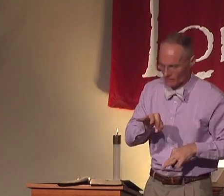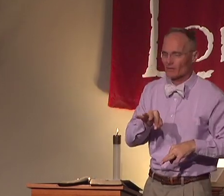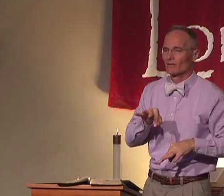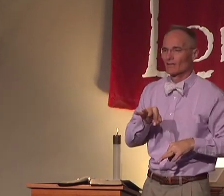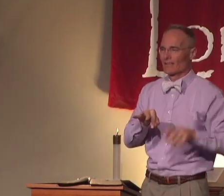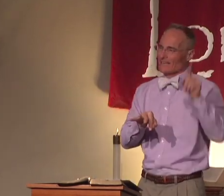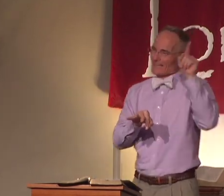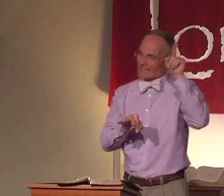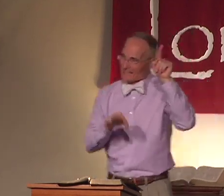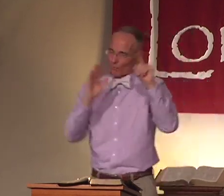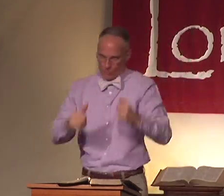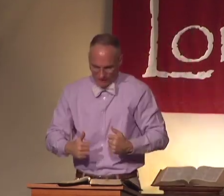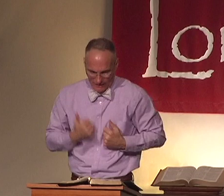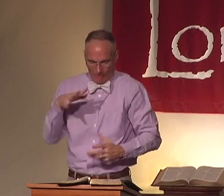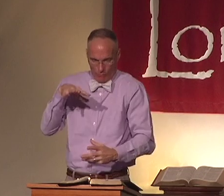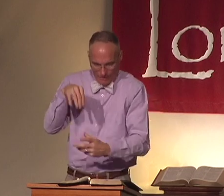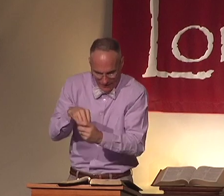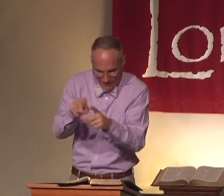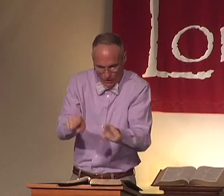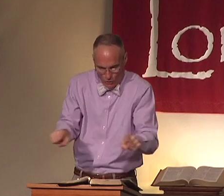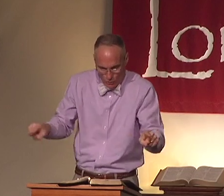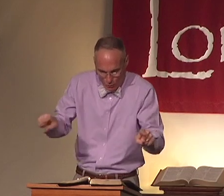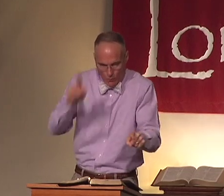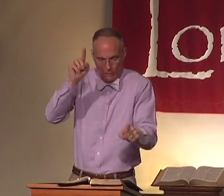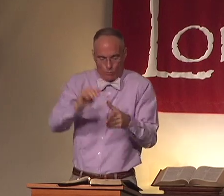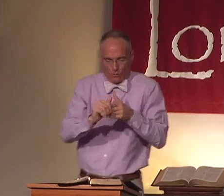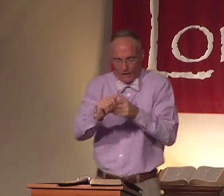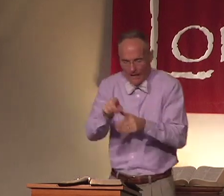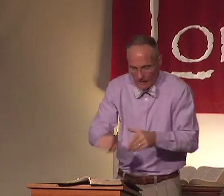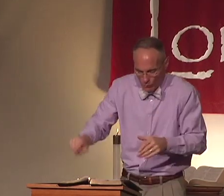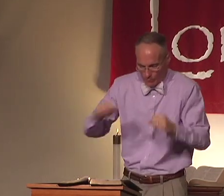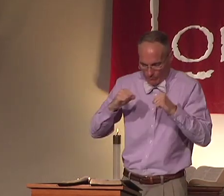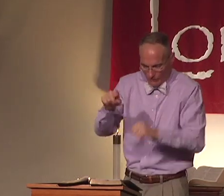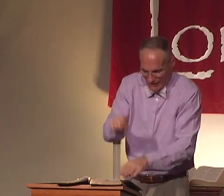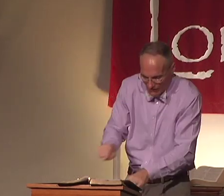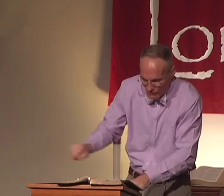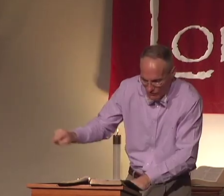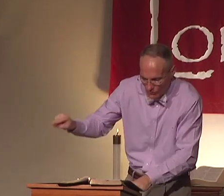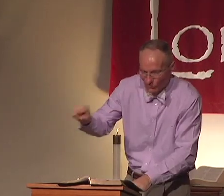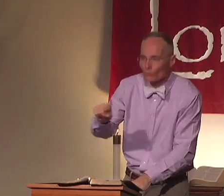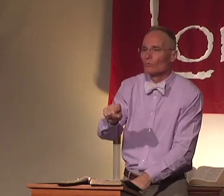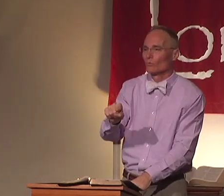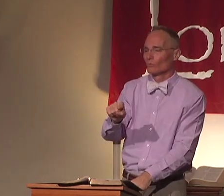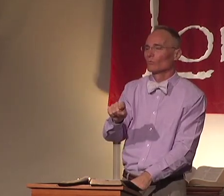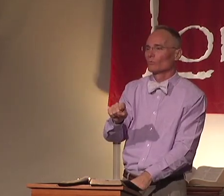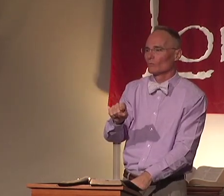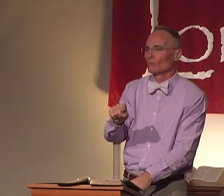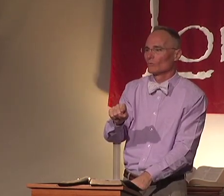my Spirit. He will live within you, and he will guide you and protect you."